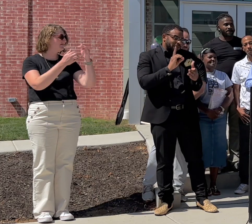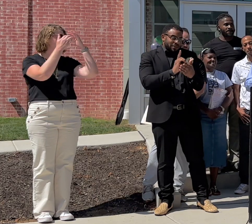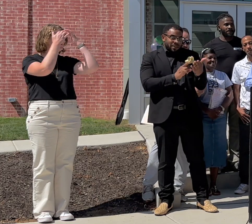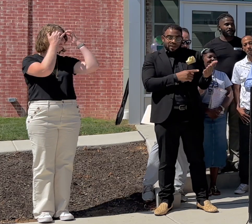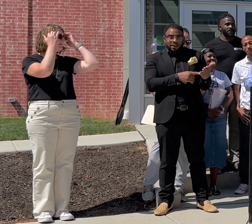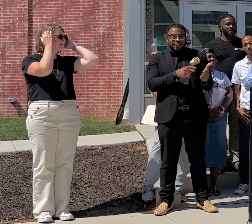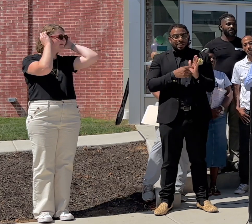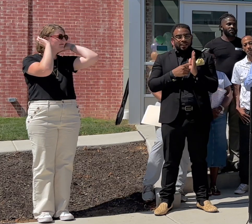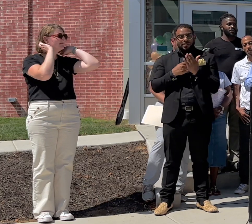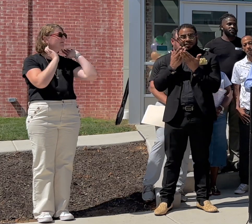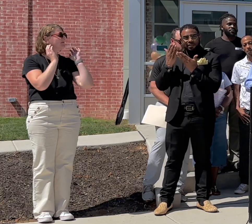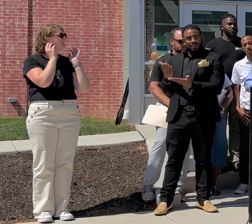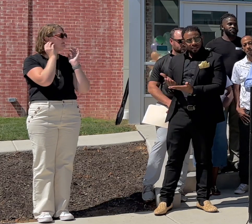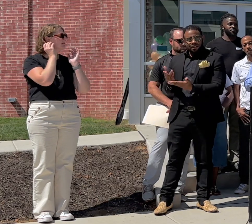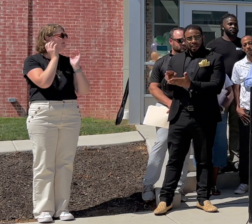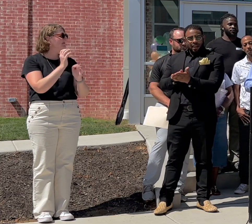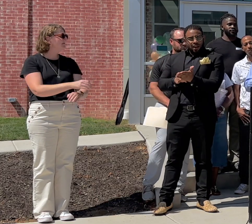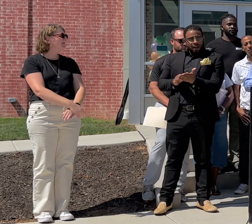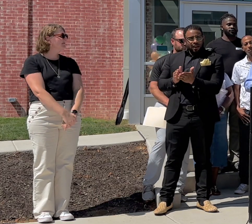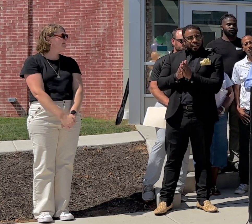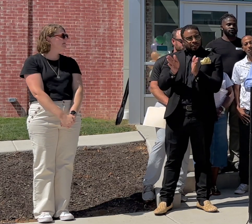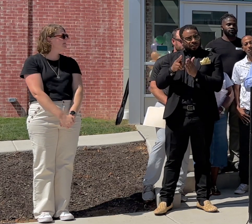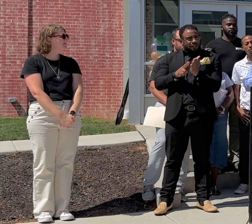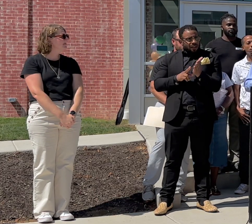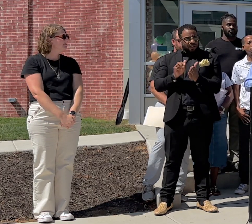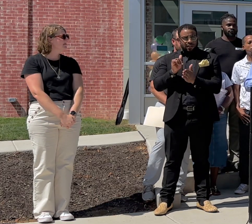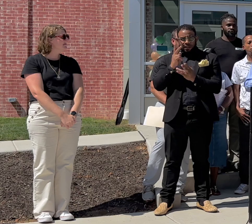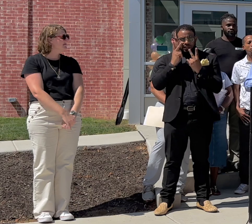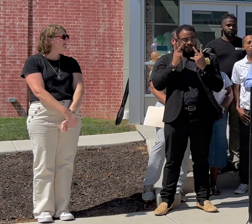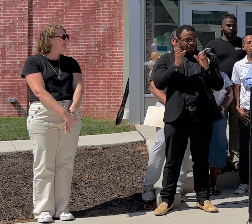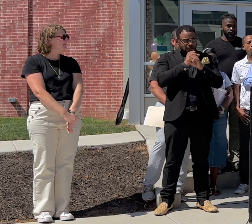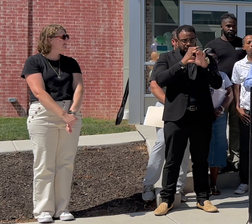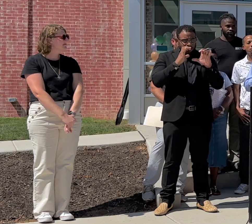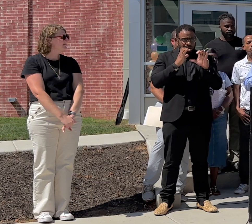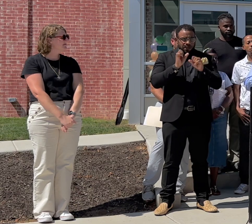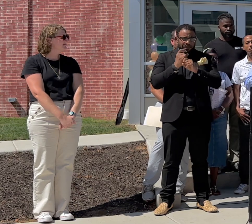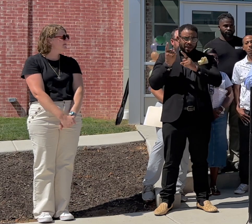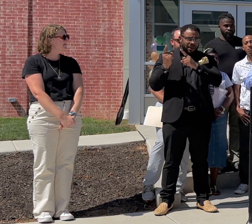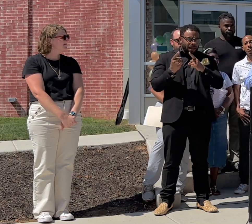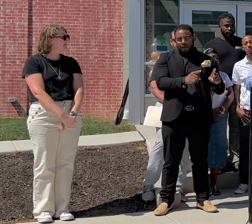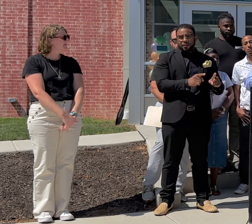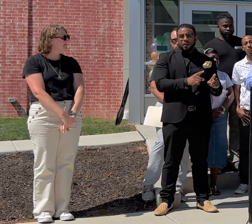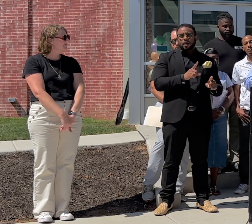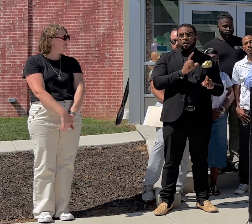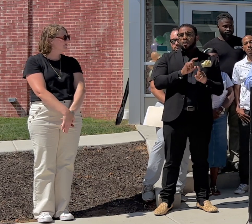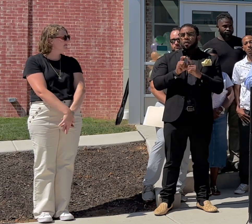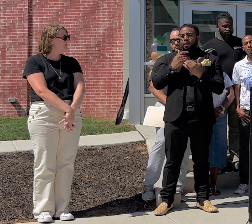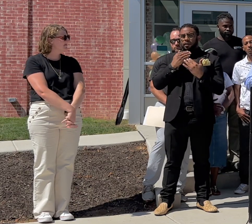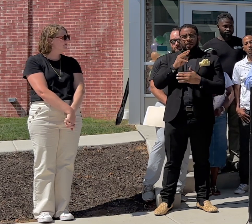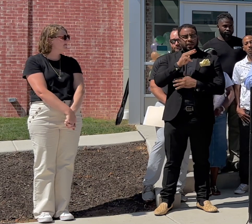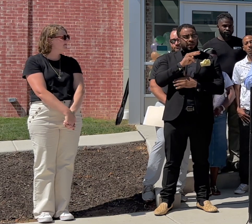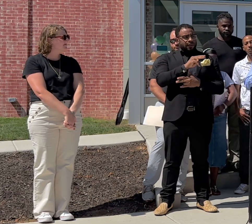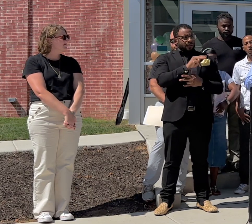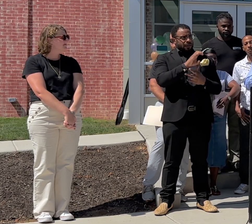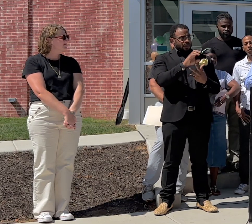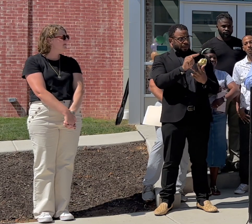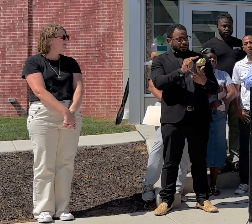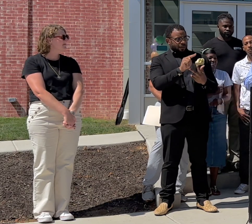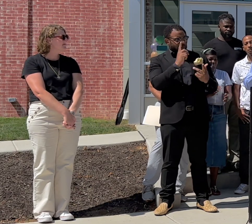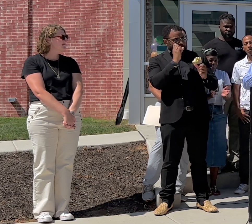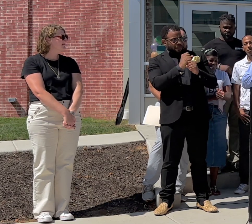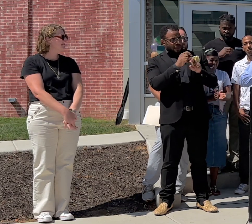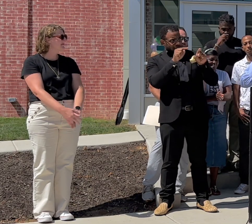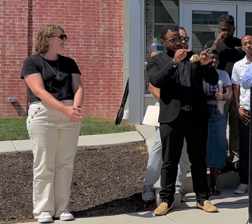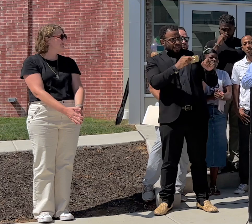design. But it takes a contractor, a general contractor that can see that design and make it a reality. So I want to also thank MCN for